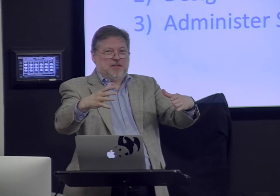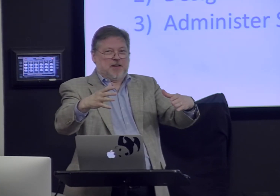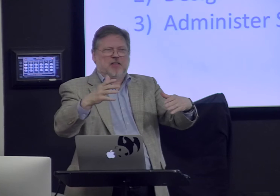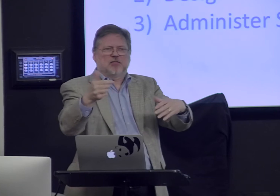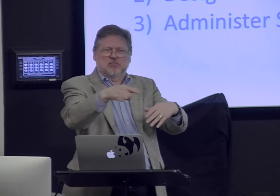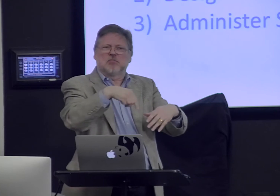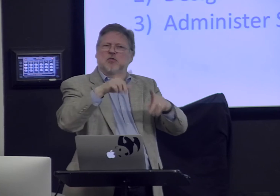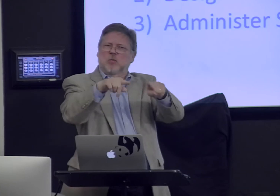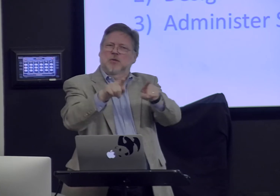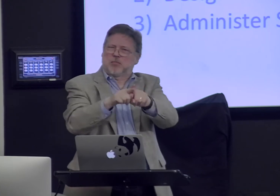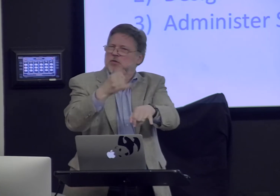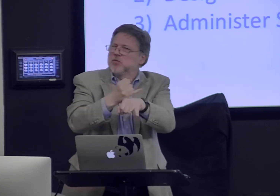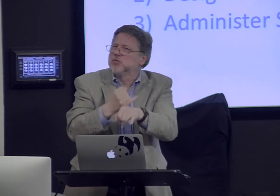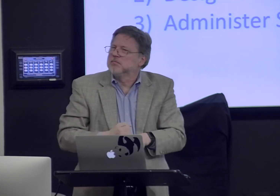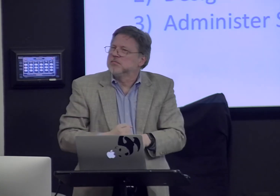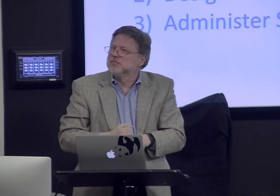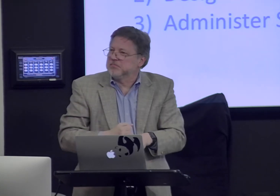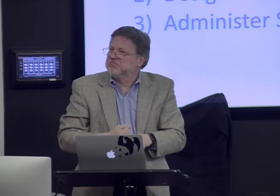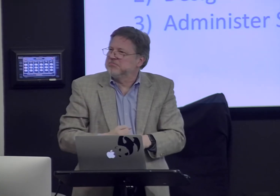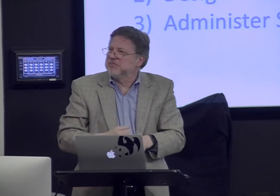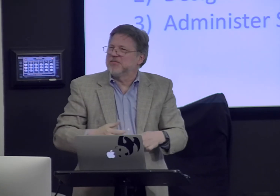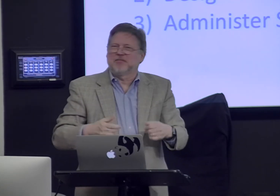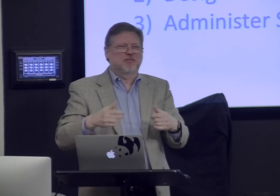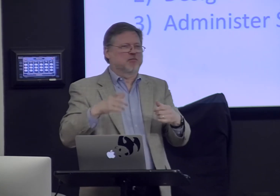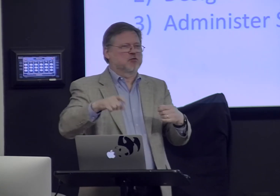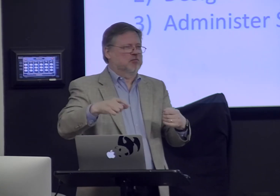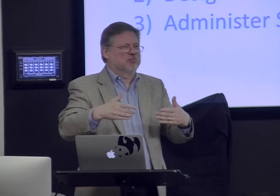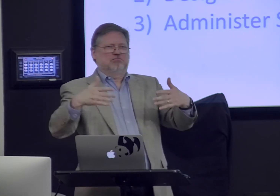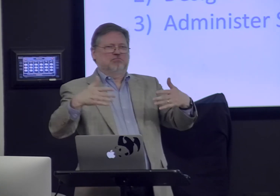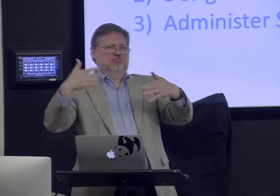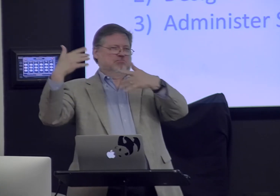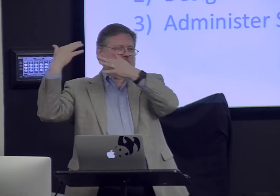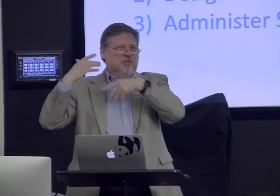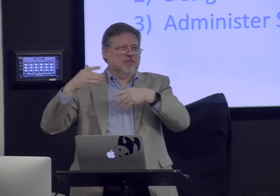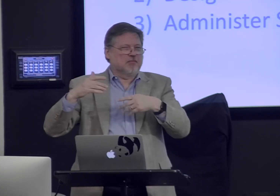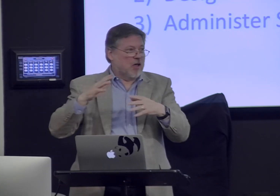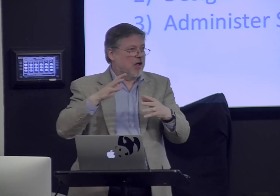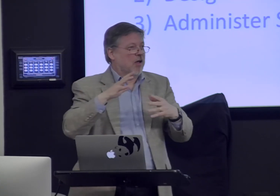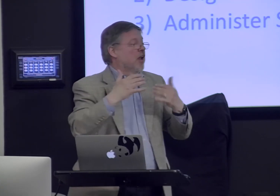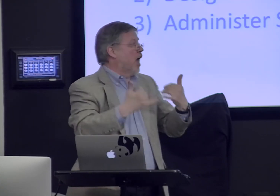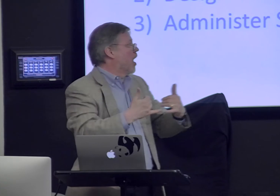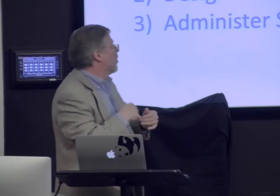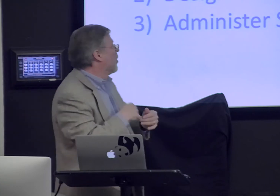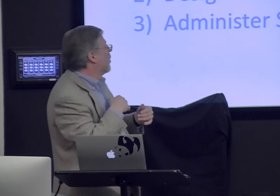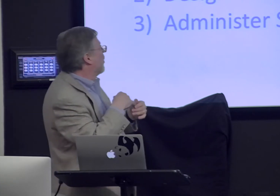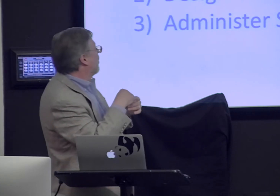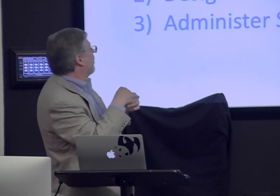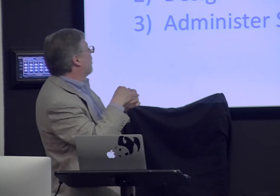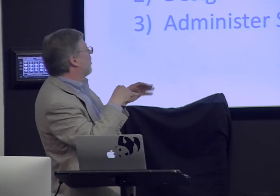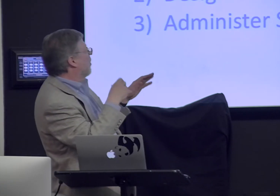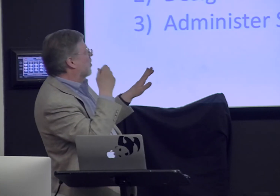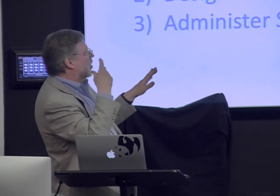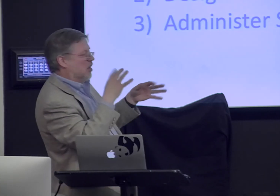would have to start by using it among people that use the same dialect. So I identified a group of people that went to the same school